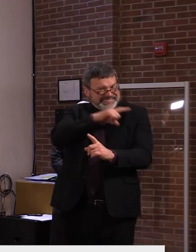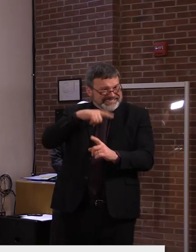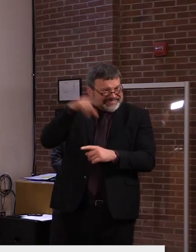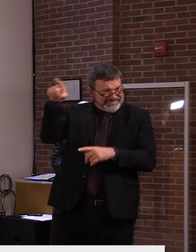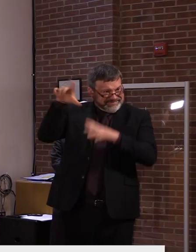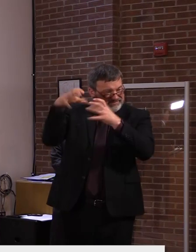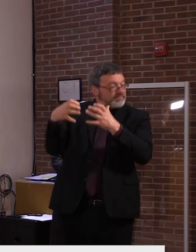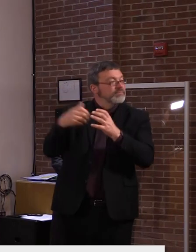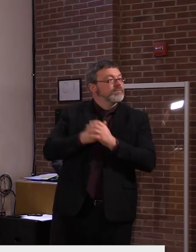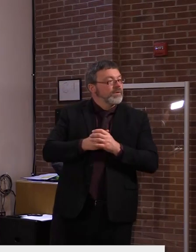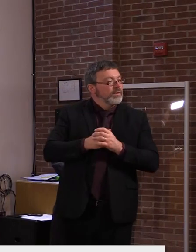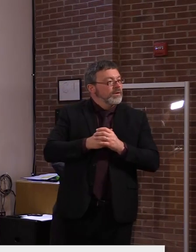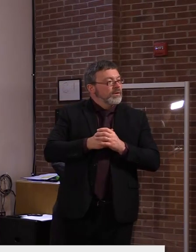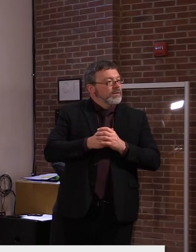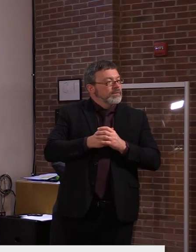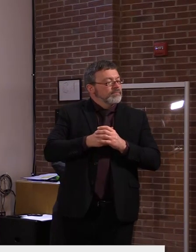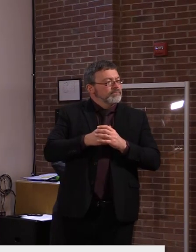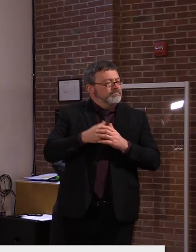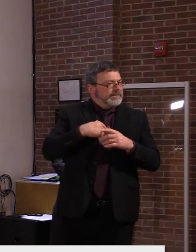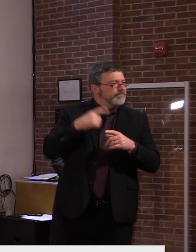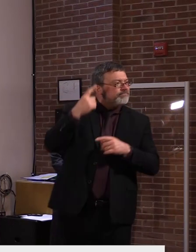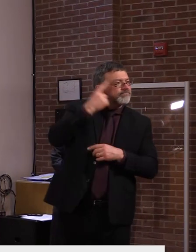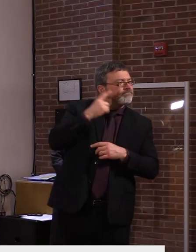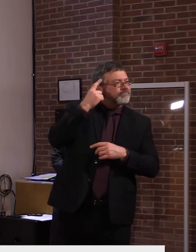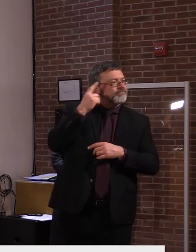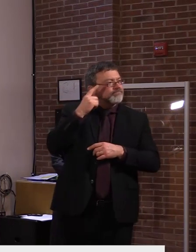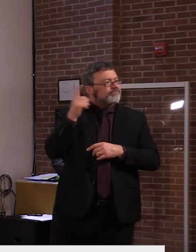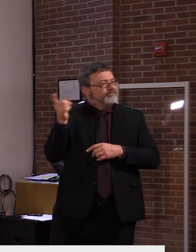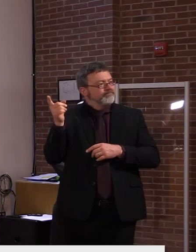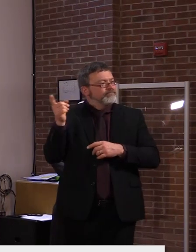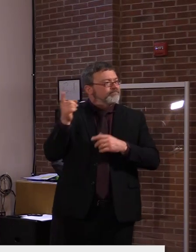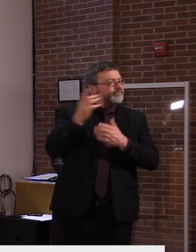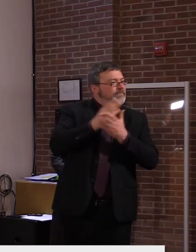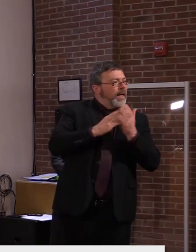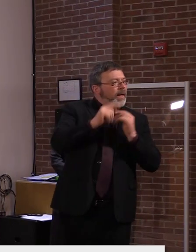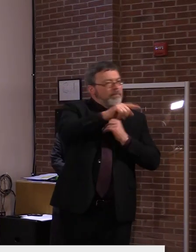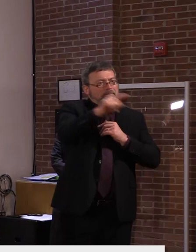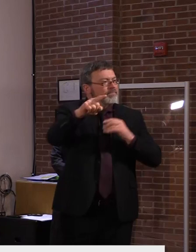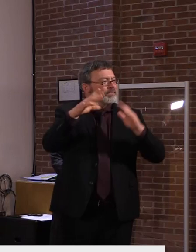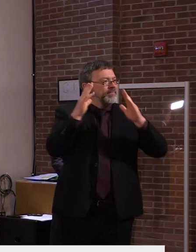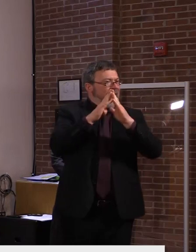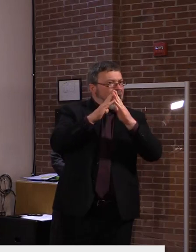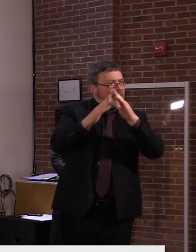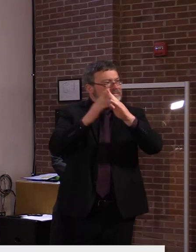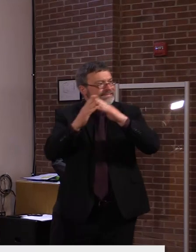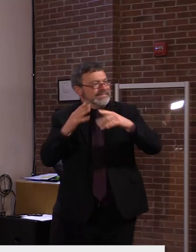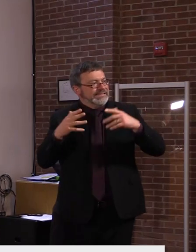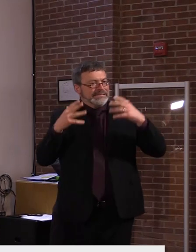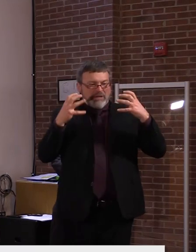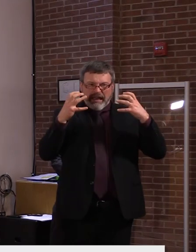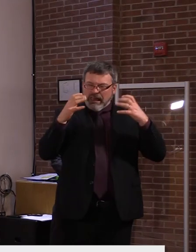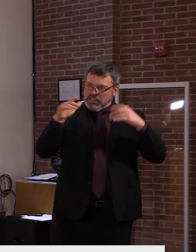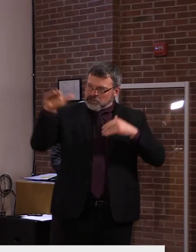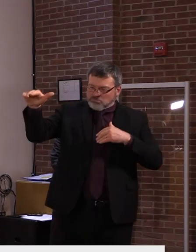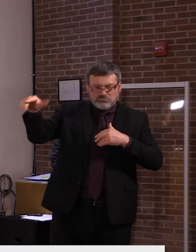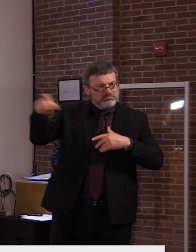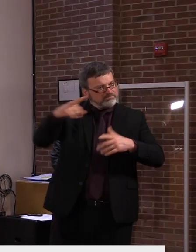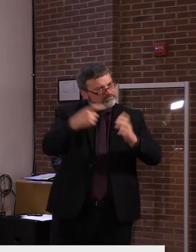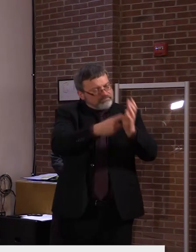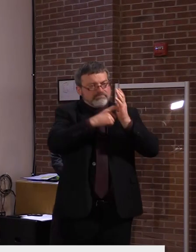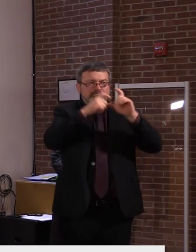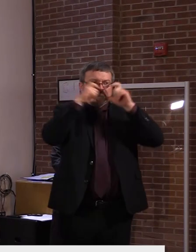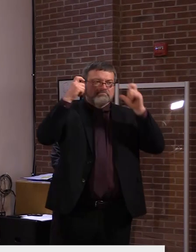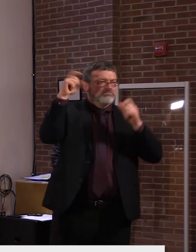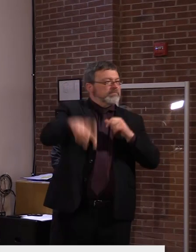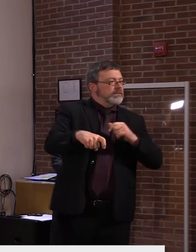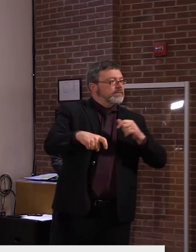part by claims on behalf of leaders of towns and cities wanting mandatory masks. And some legislators said